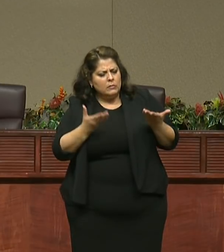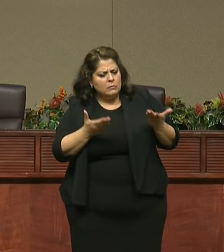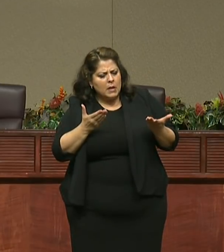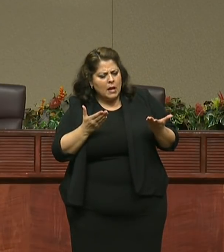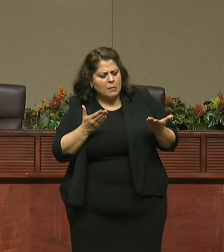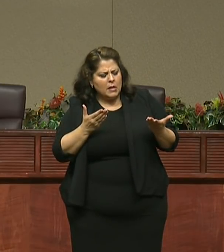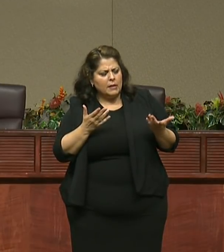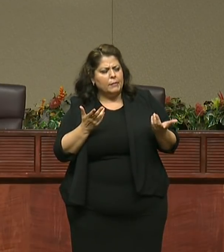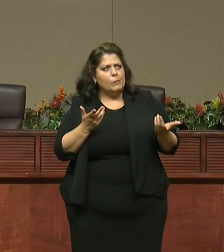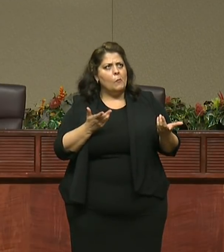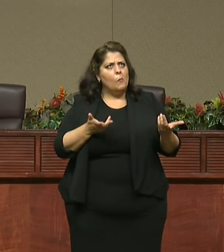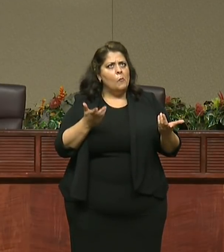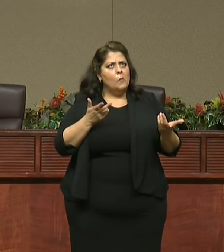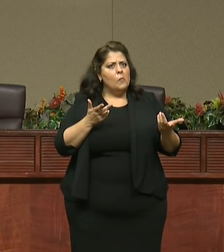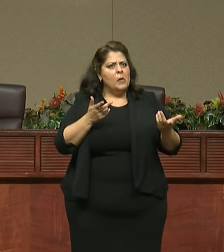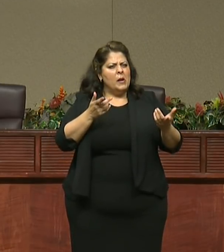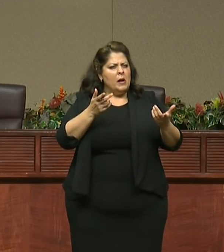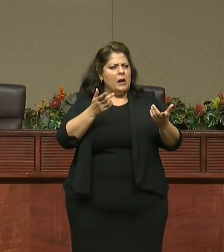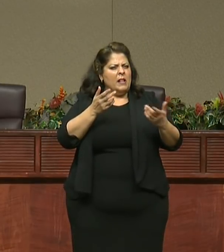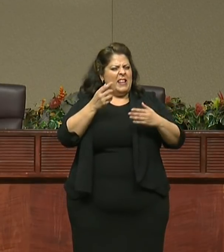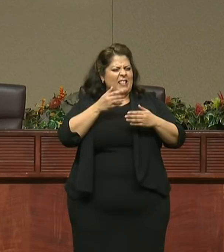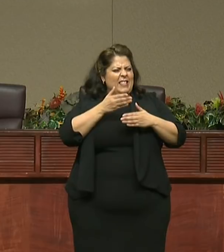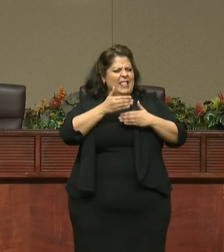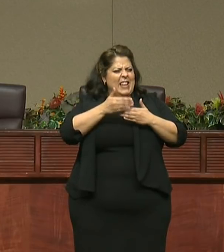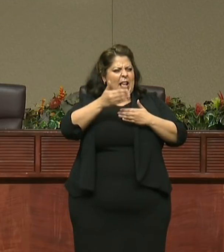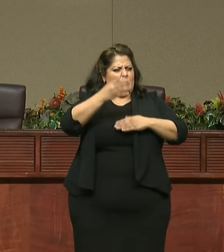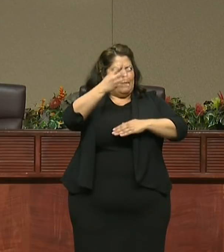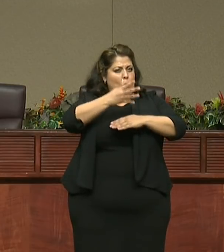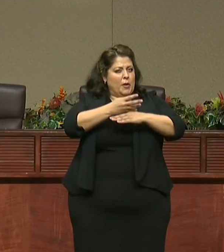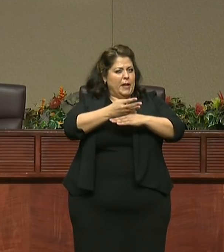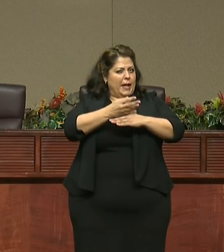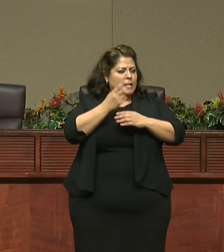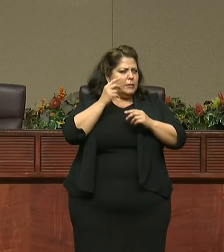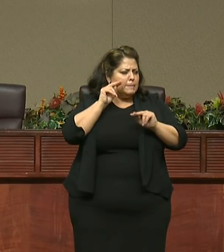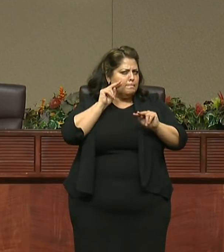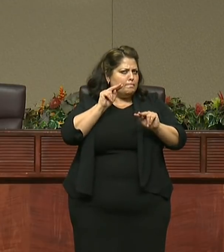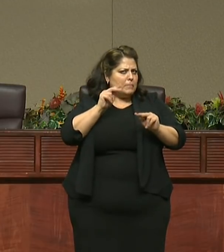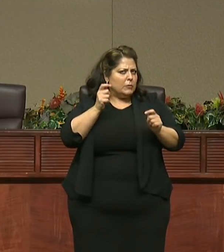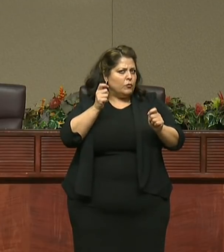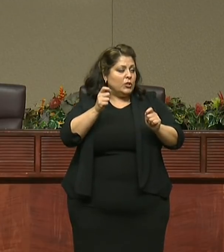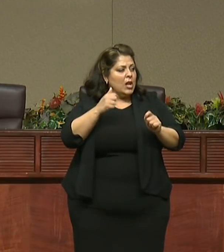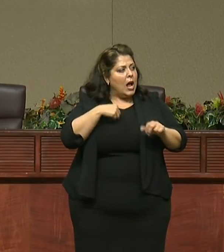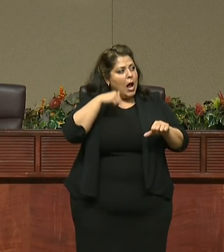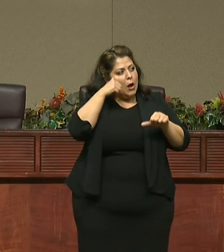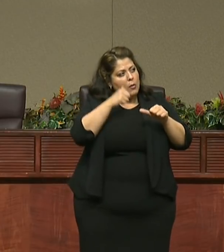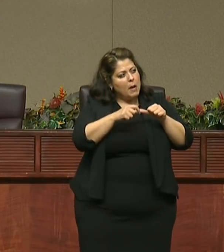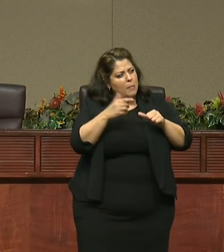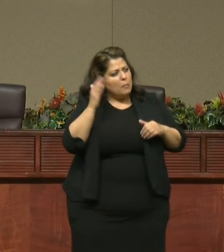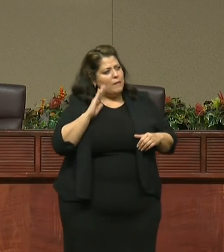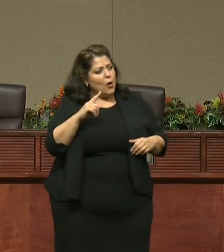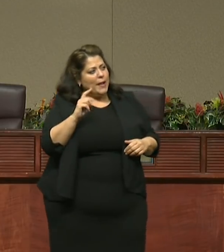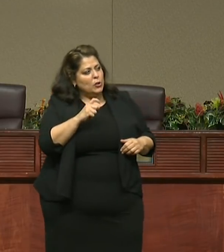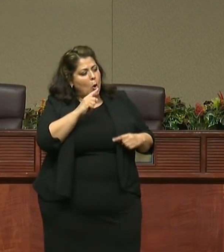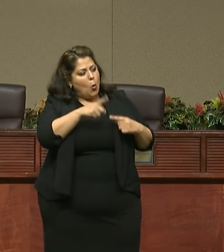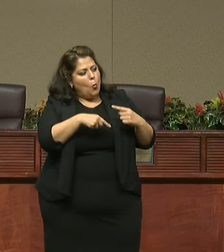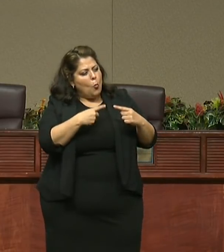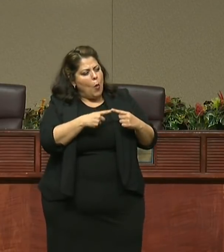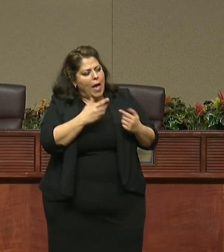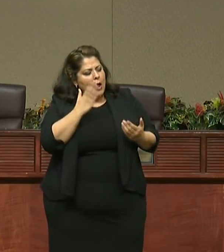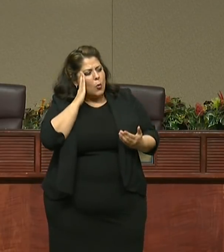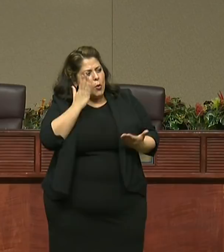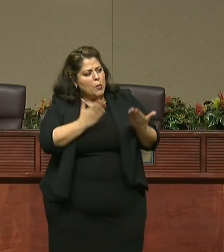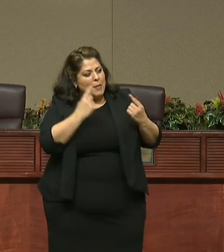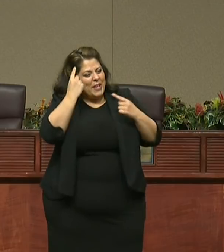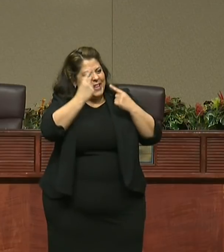be coming depending on what the next 4 days say. I know at one point I had asked you at what point you might consider further shutdowns, and you